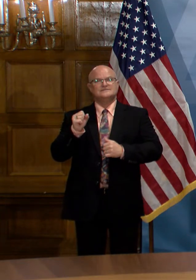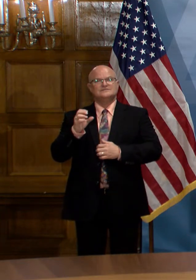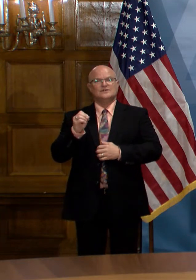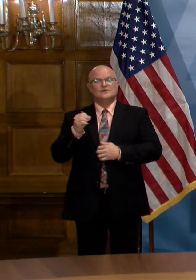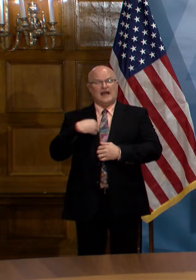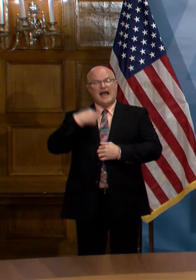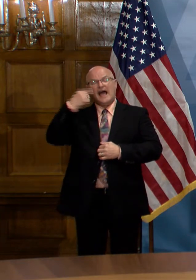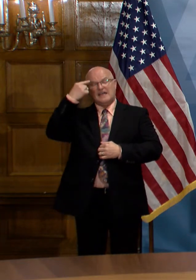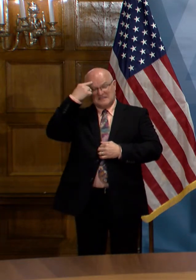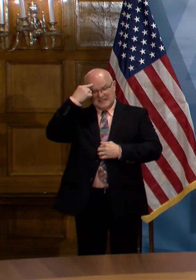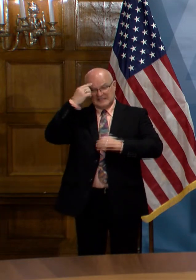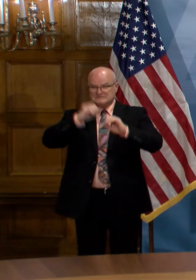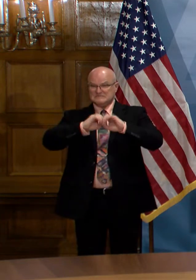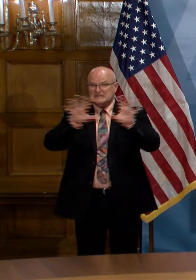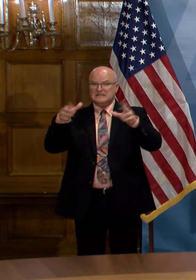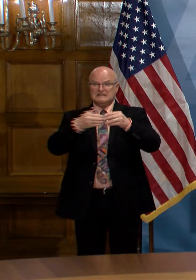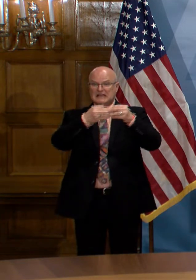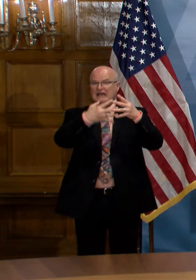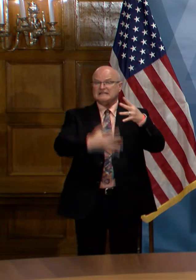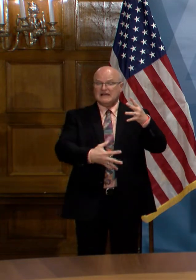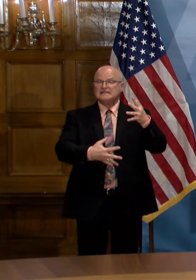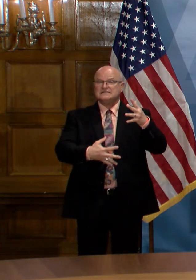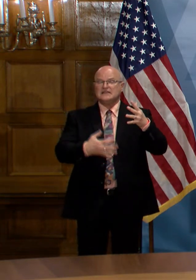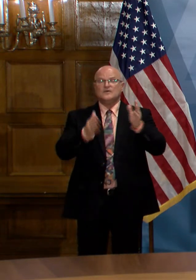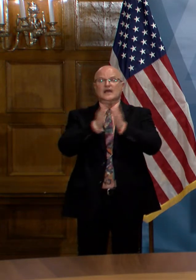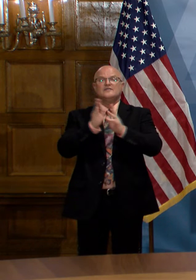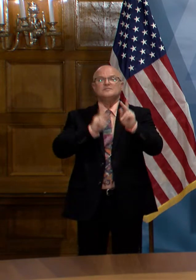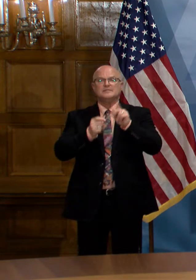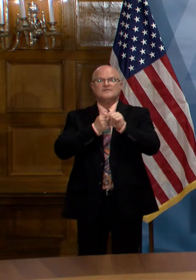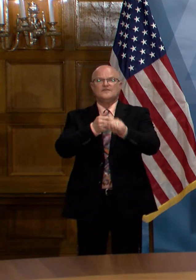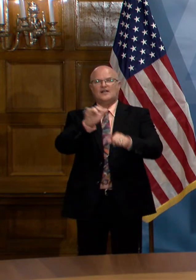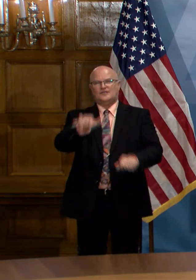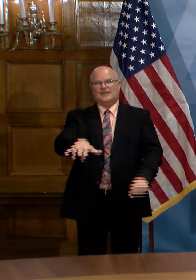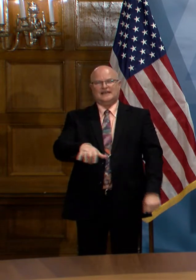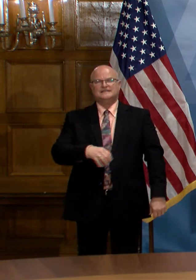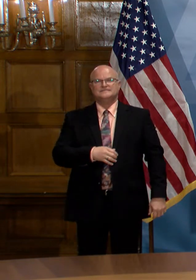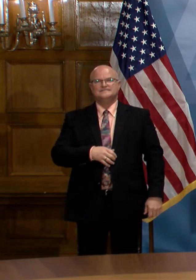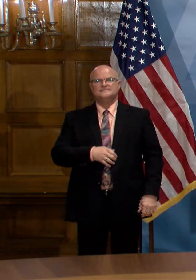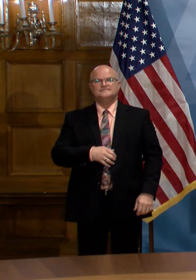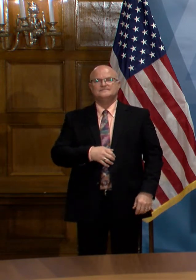so I think there are clear guidelines, and we ask for people to follow those.